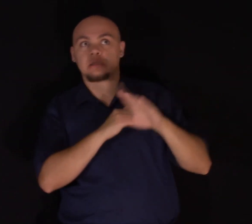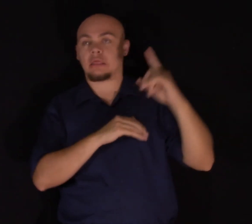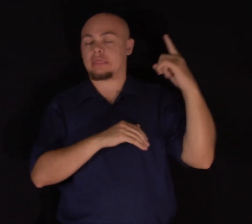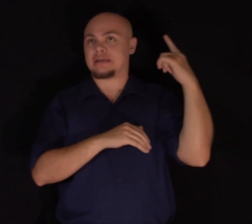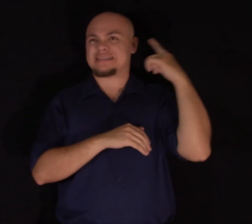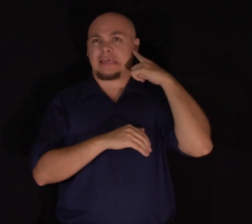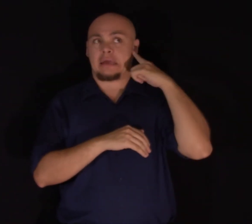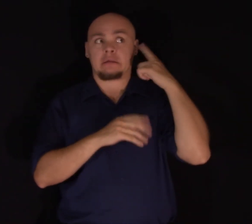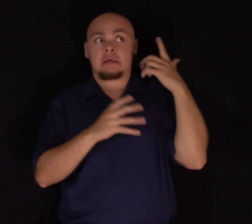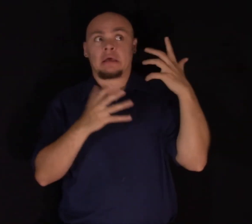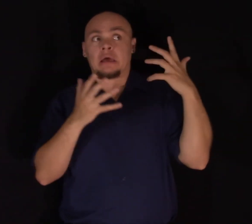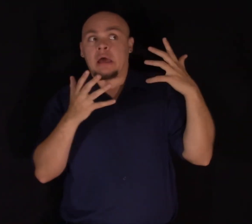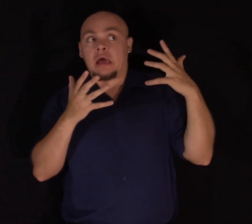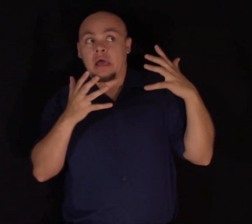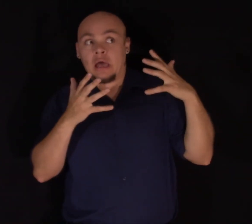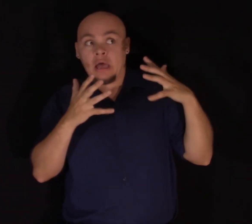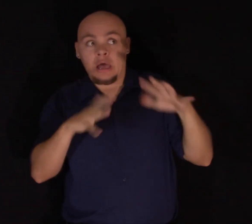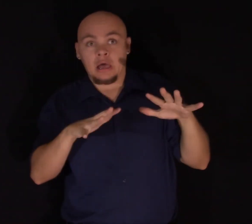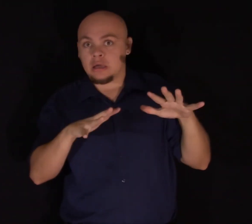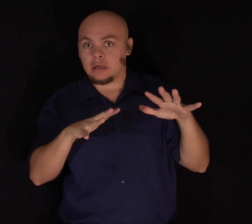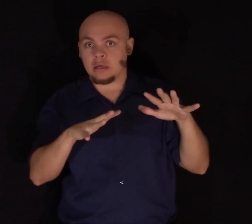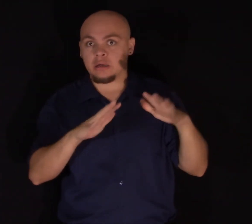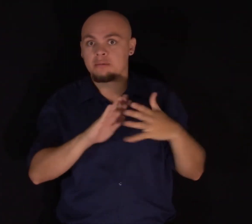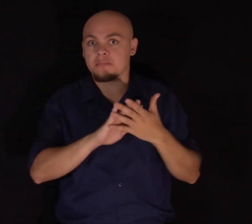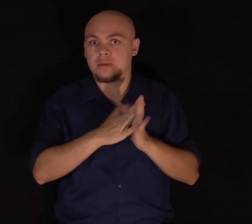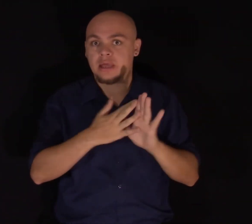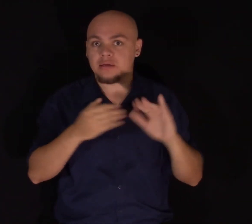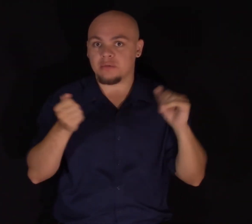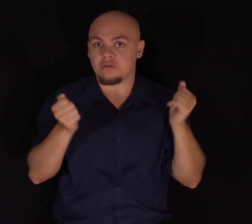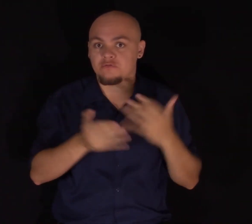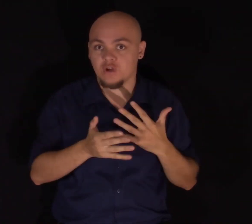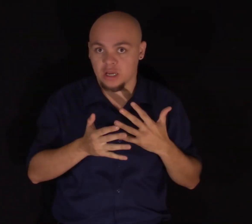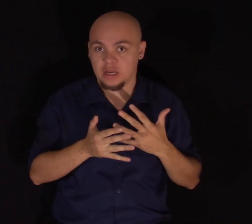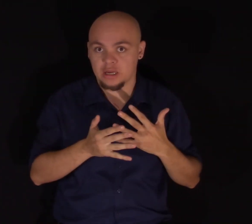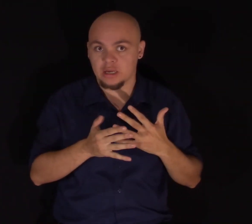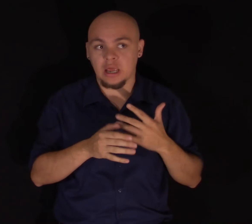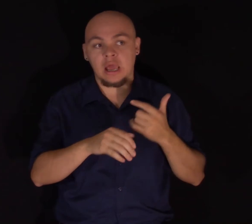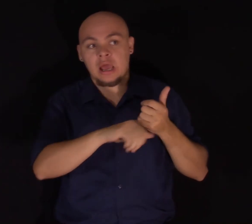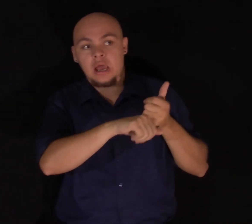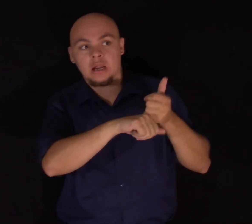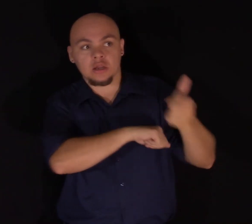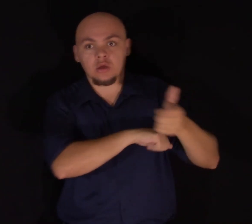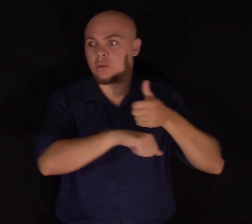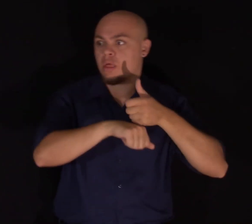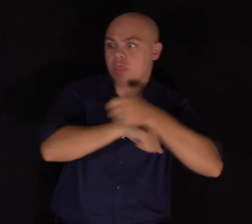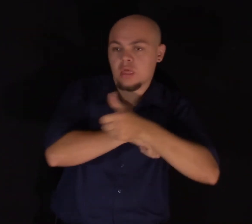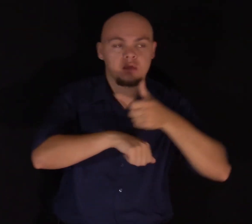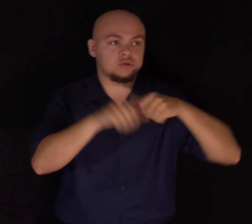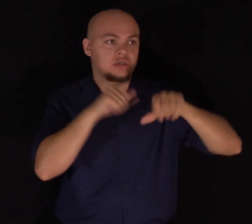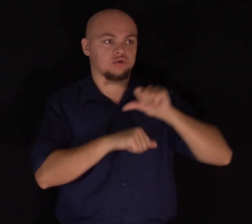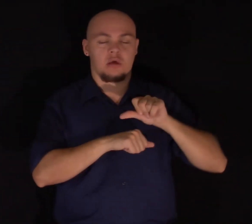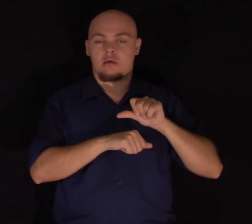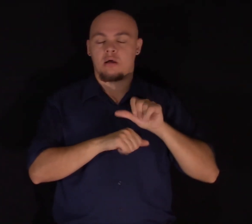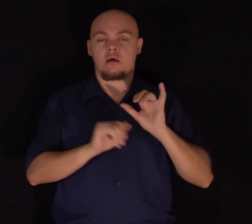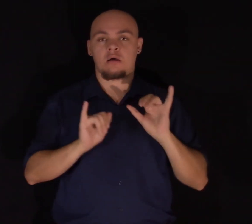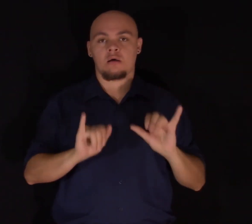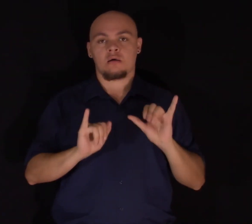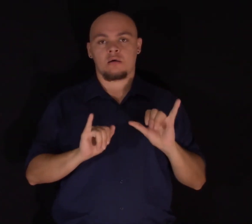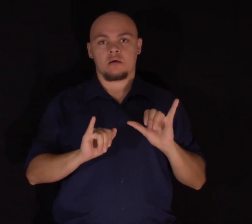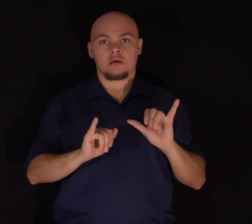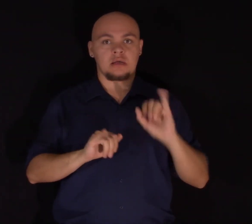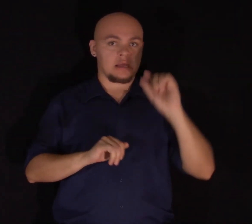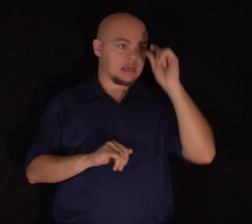that it made, we all became fearful and accusatory of one another. Thus,